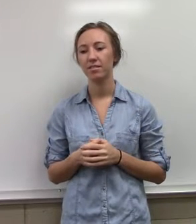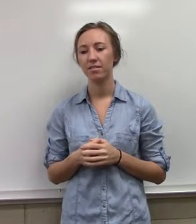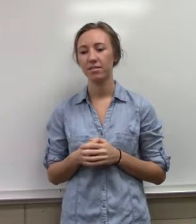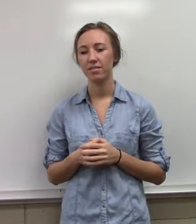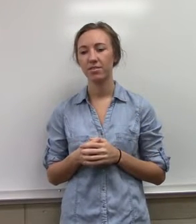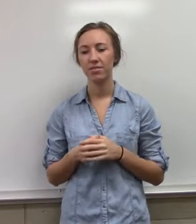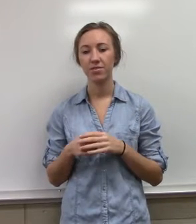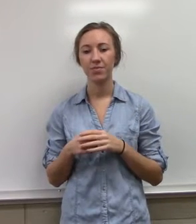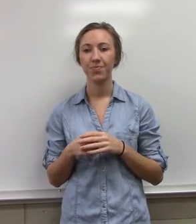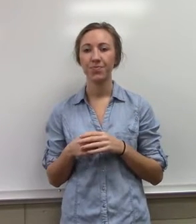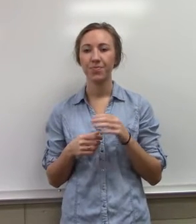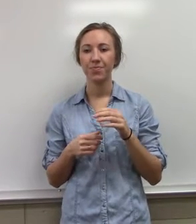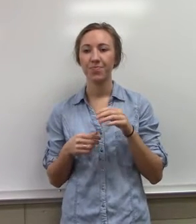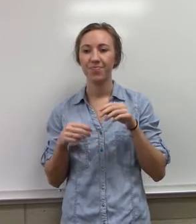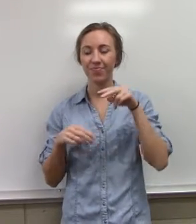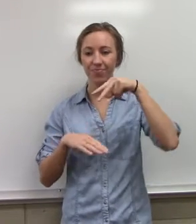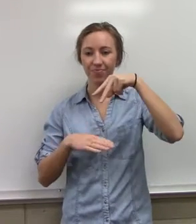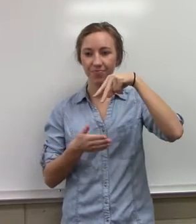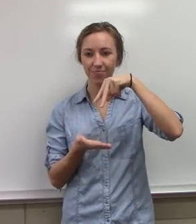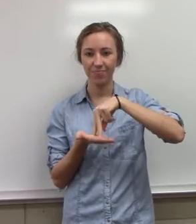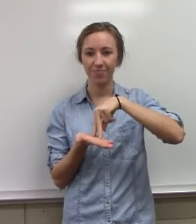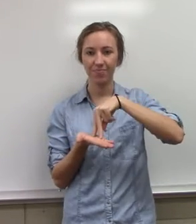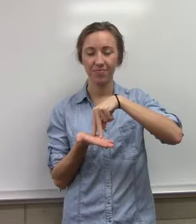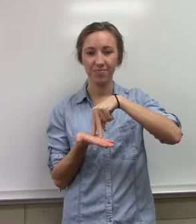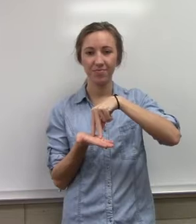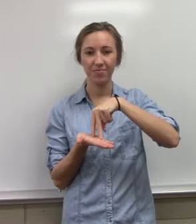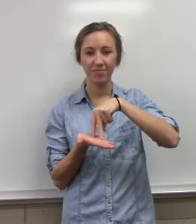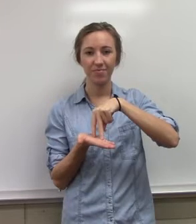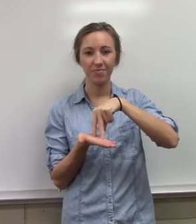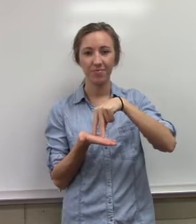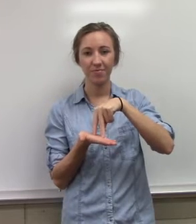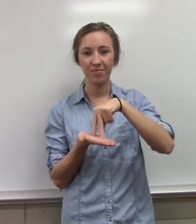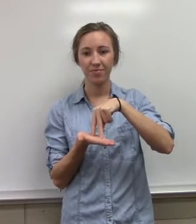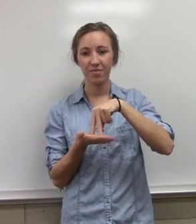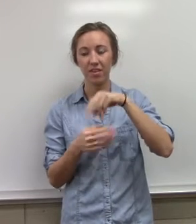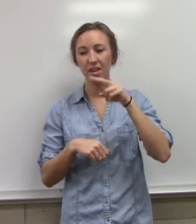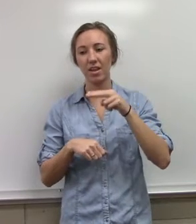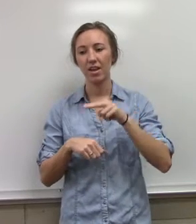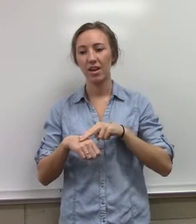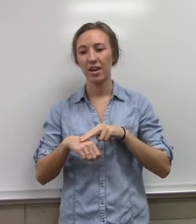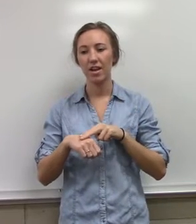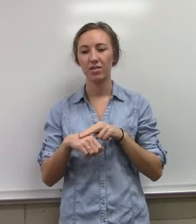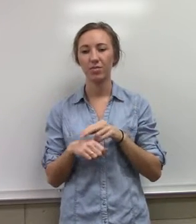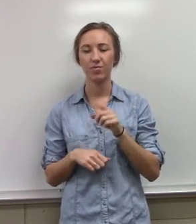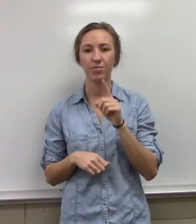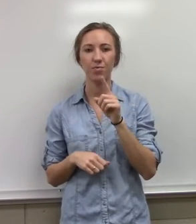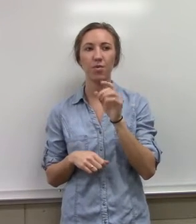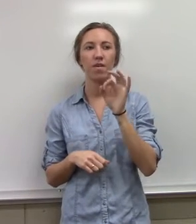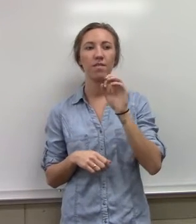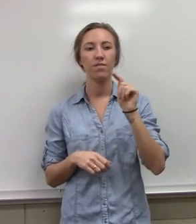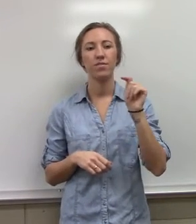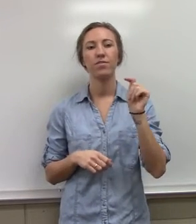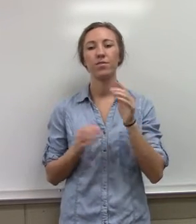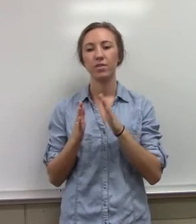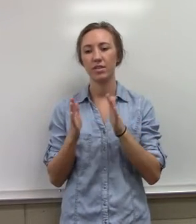we have a nice balance. If you stand too close, you're naturally going to have that tendency to have to pop one leg out because you're going to feel, ooh,